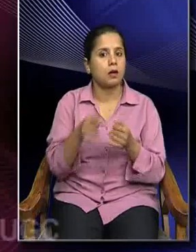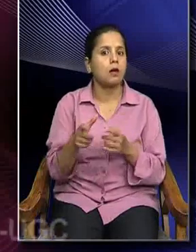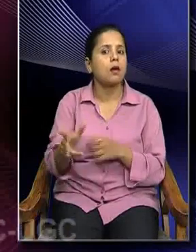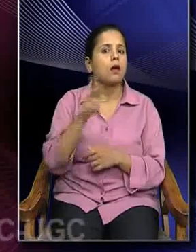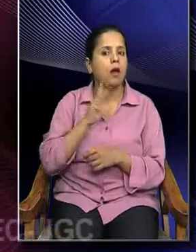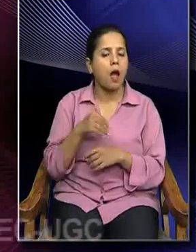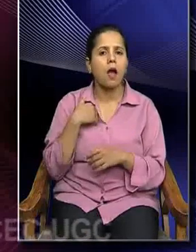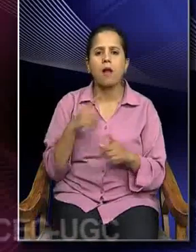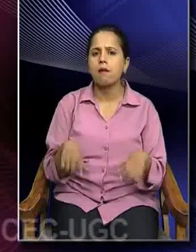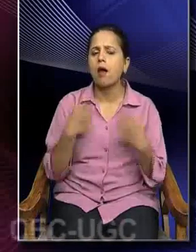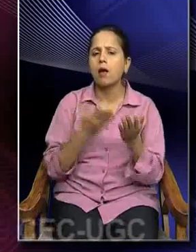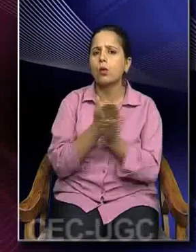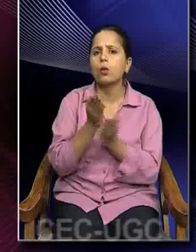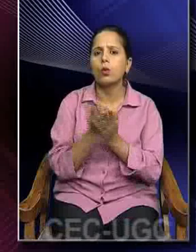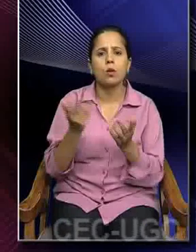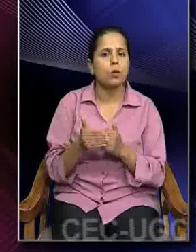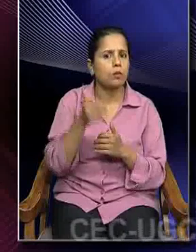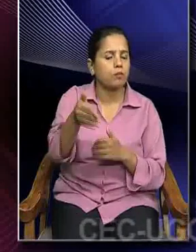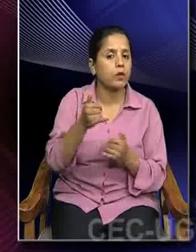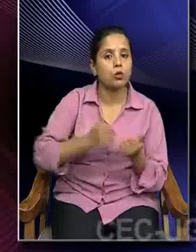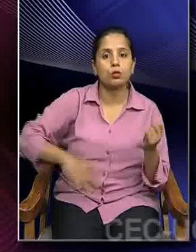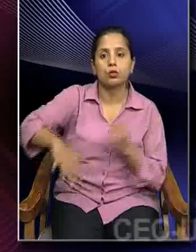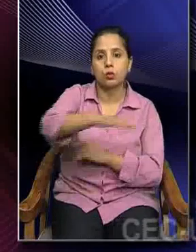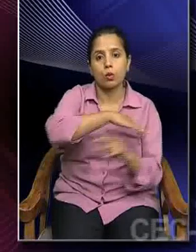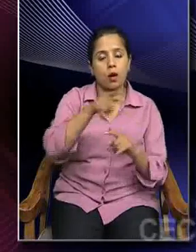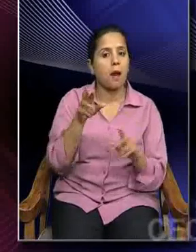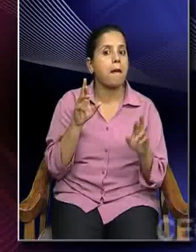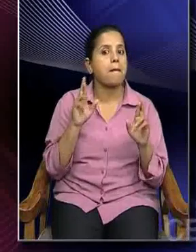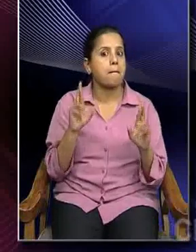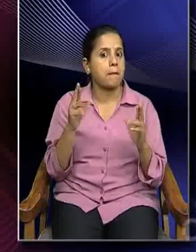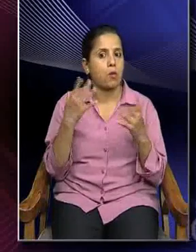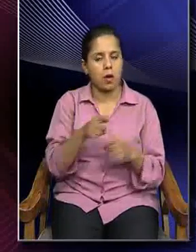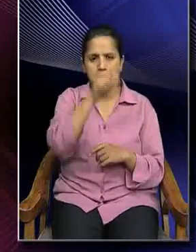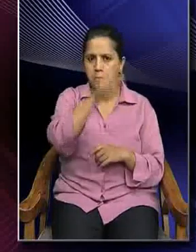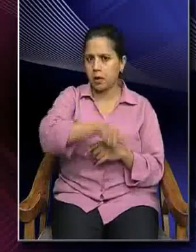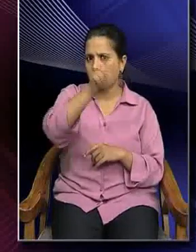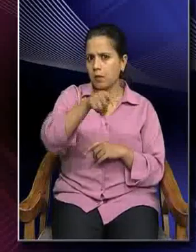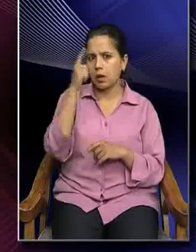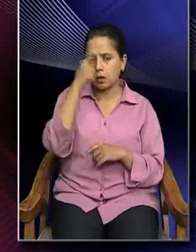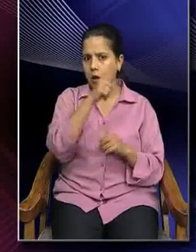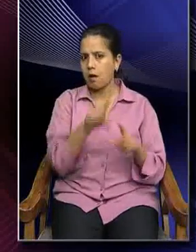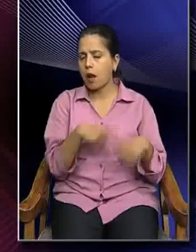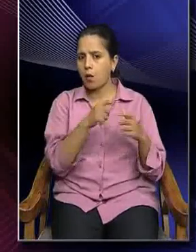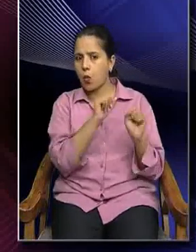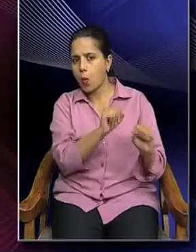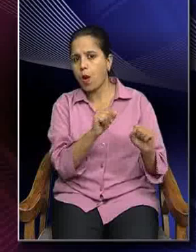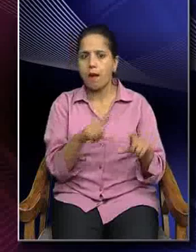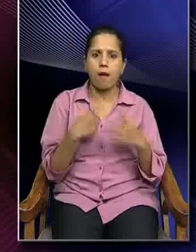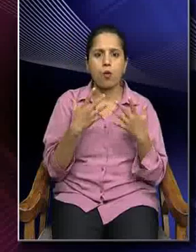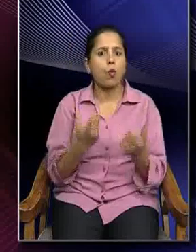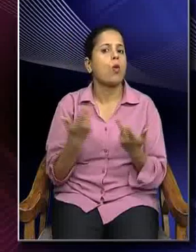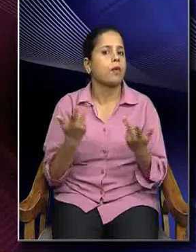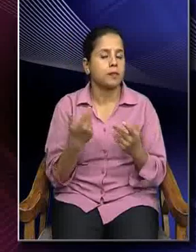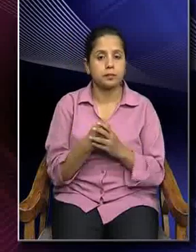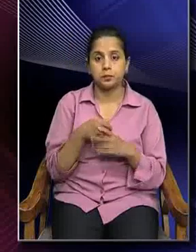of life, the way the society expects individual to live their life.